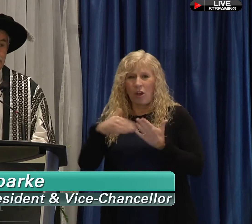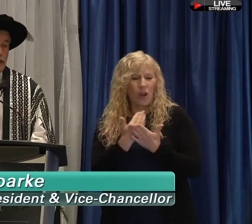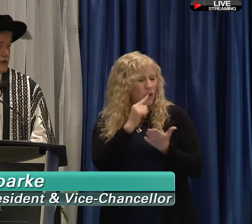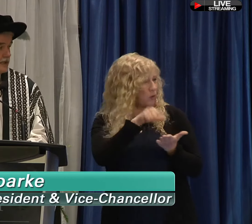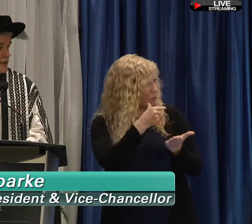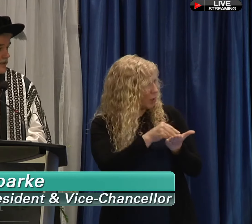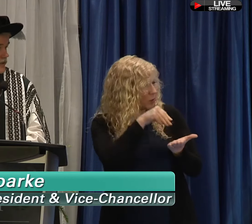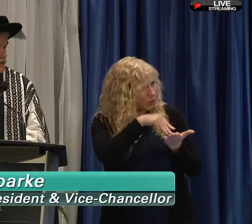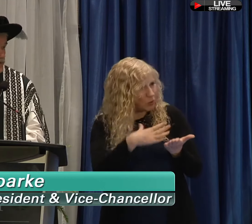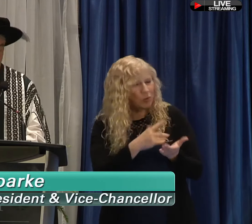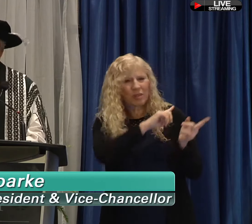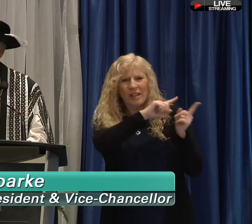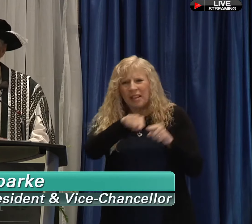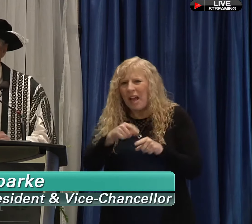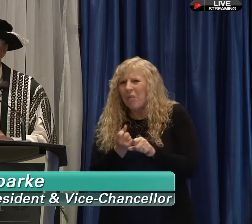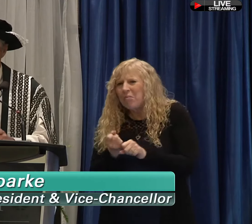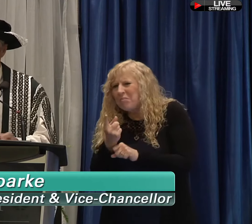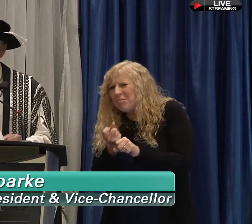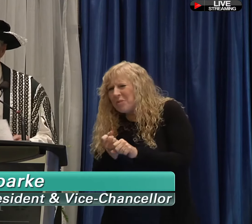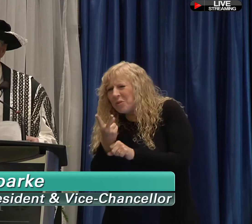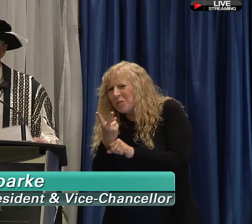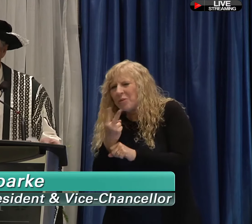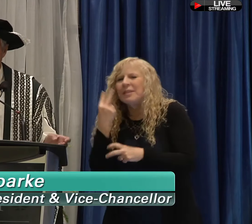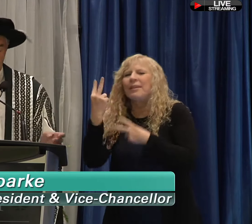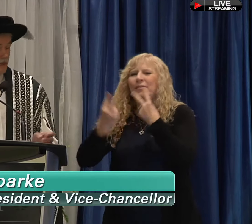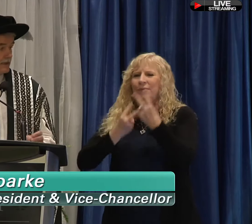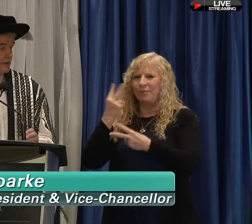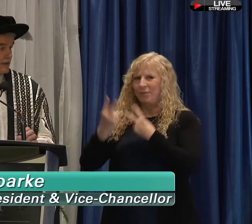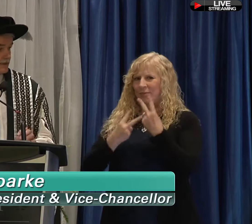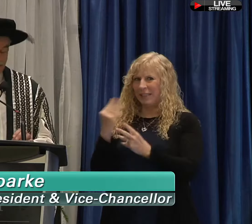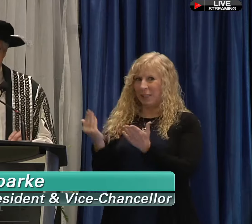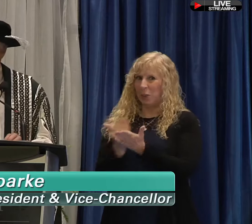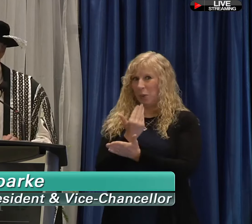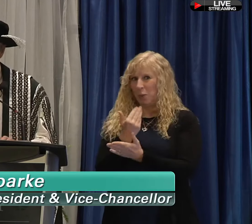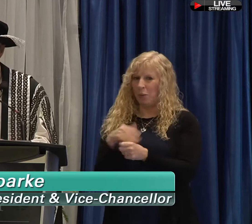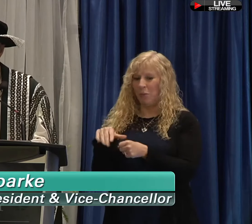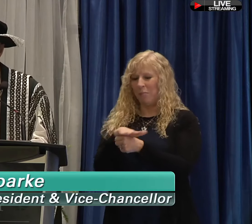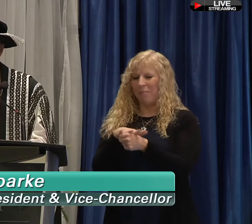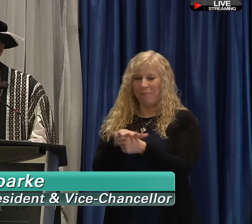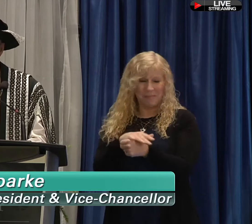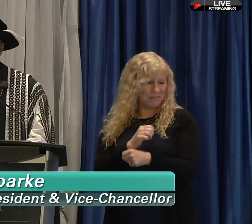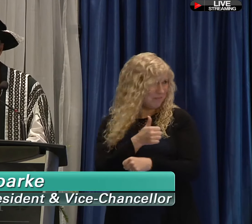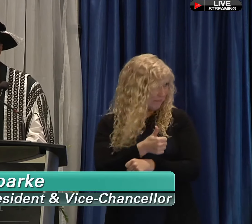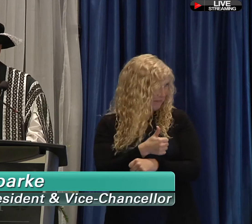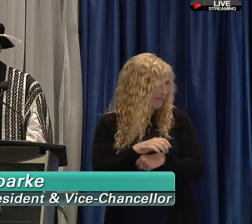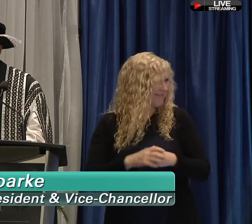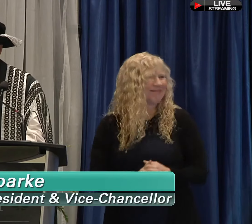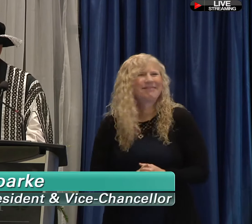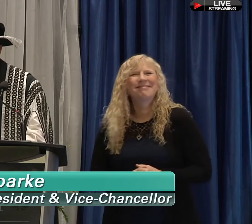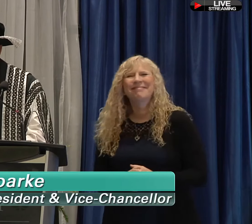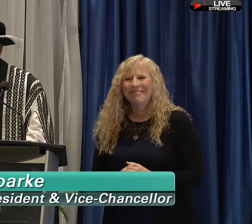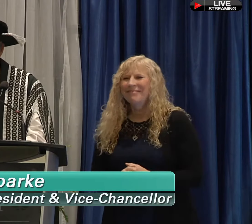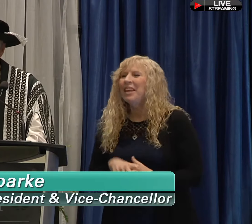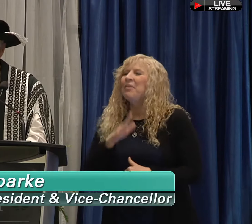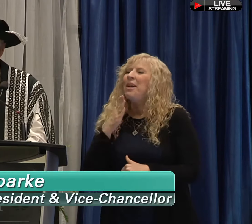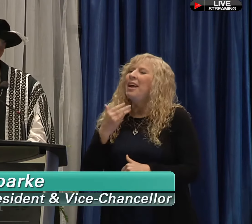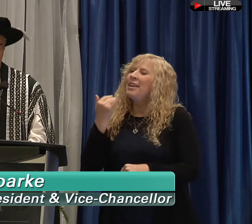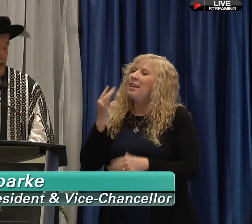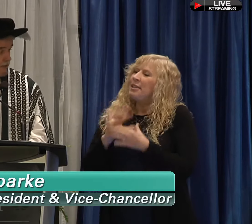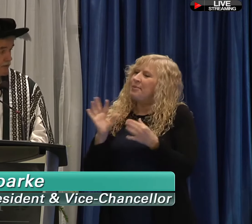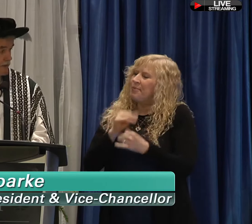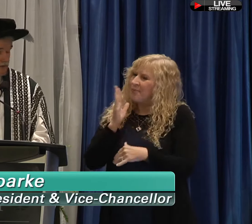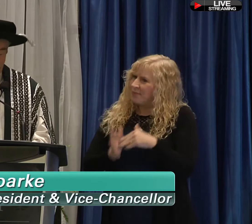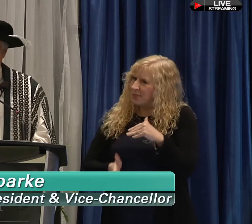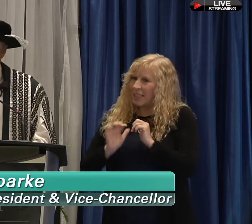to come back in a year or two and visit our new digs. Let me end my remarks by saying to